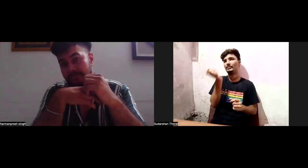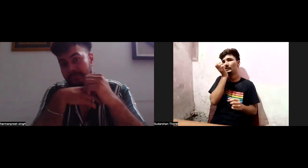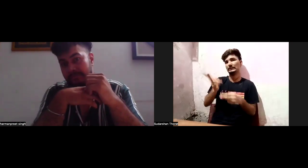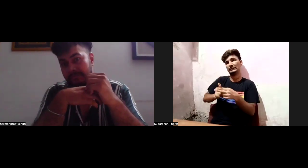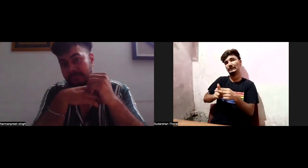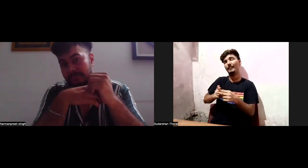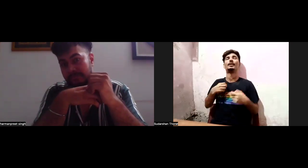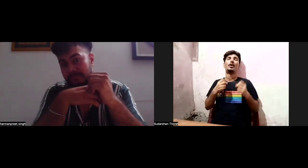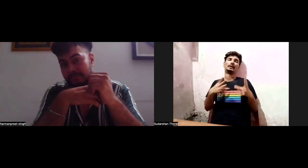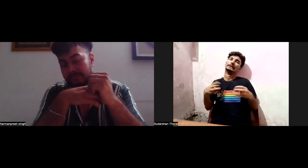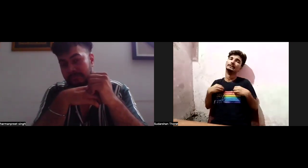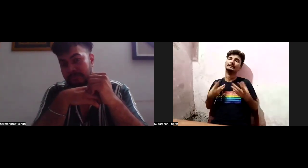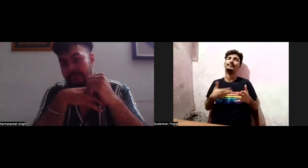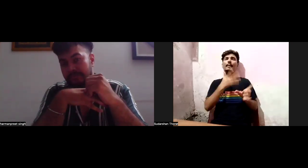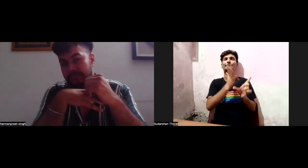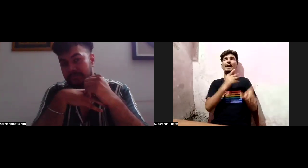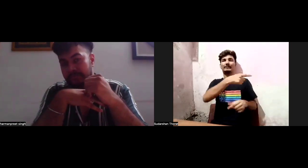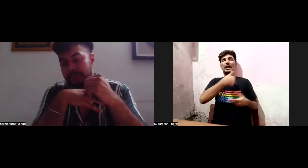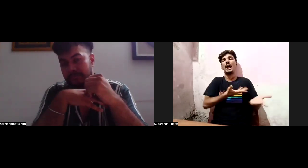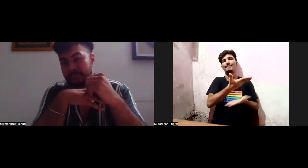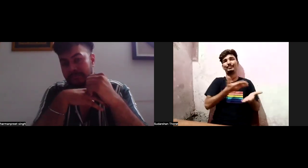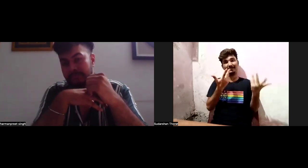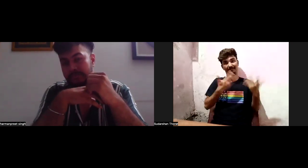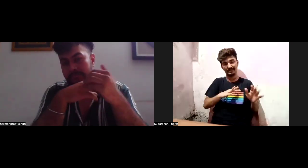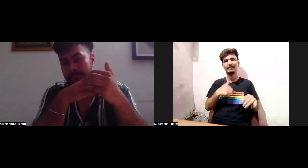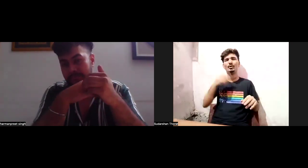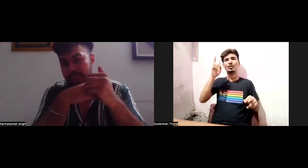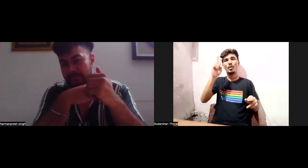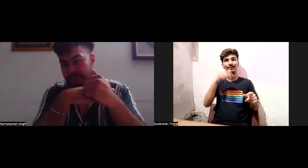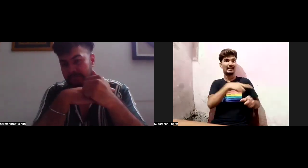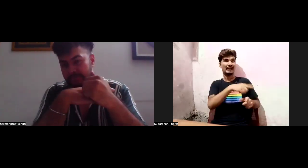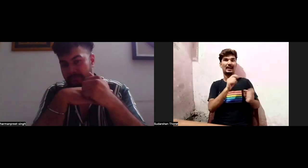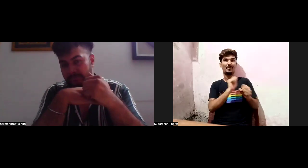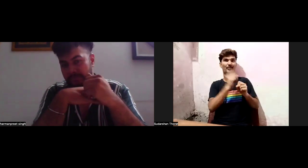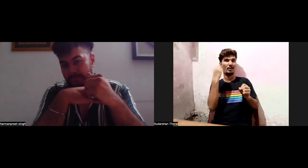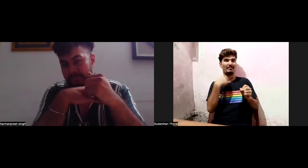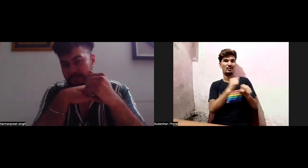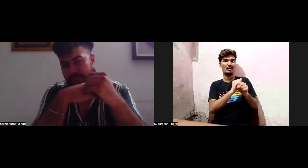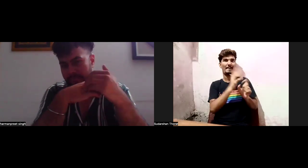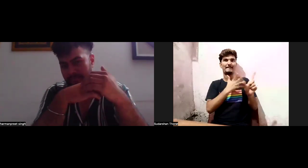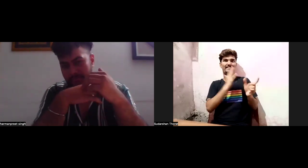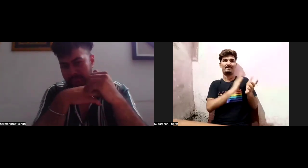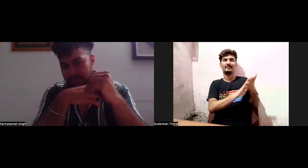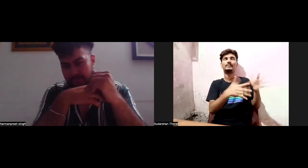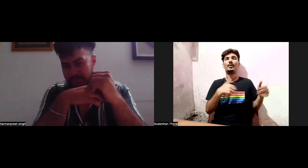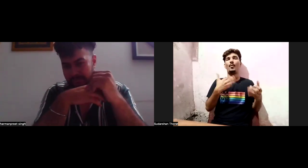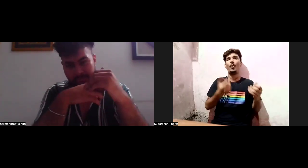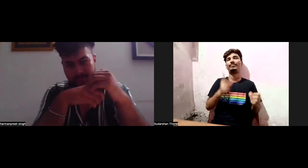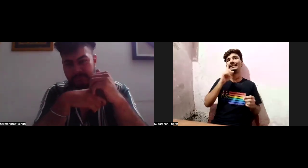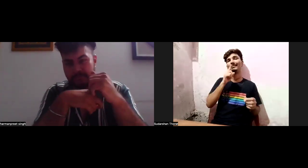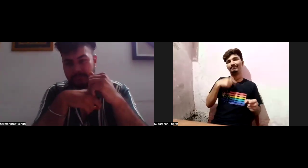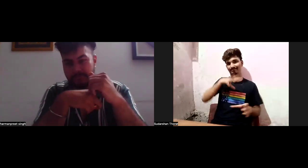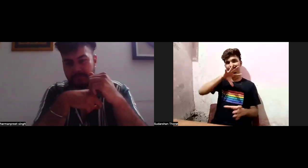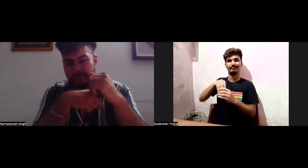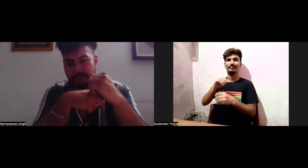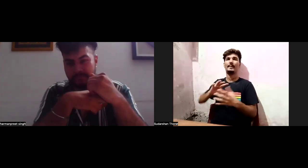that I think I told them that I want to work more for another 5 years with them. But